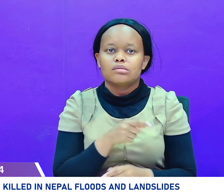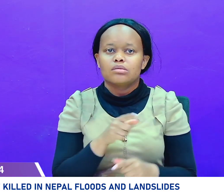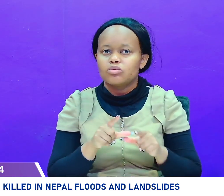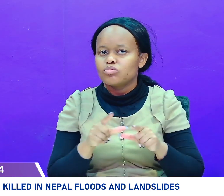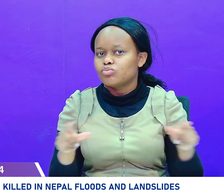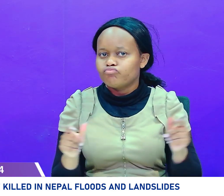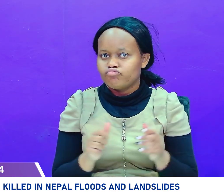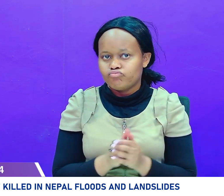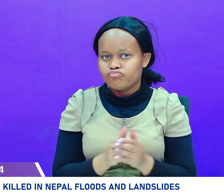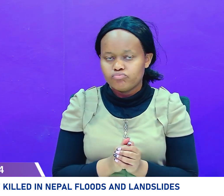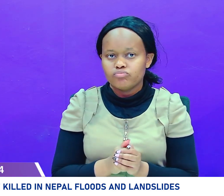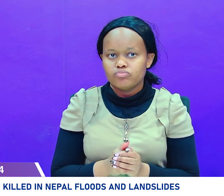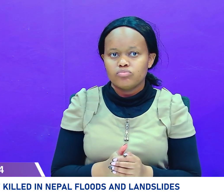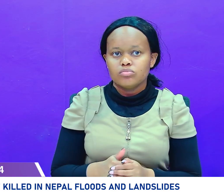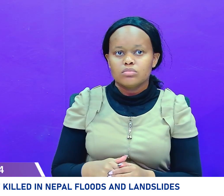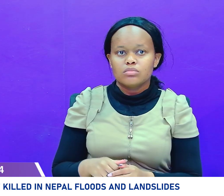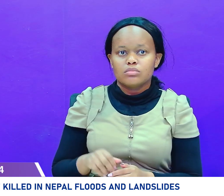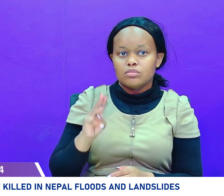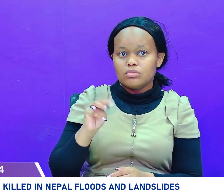further landslides remains high.